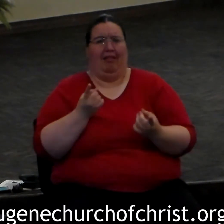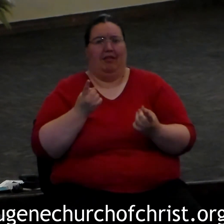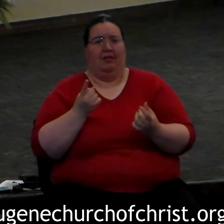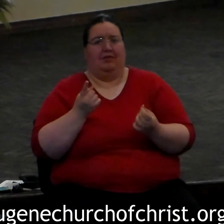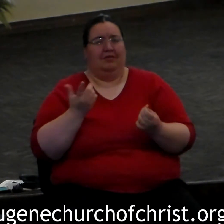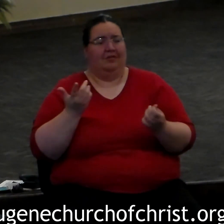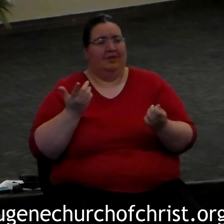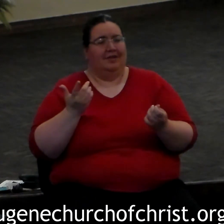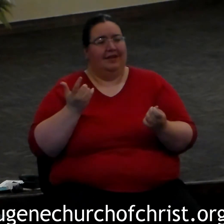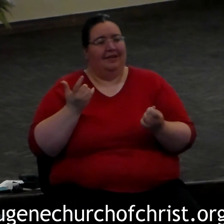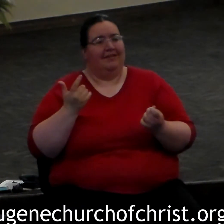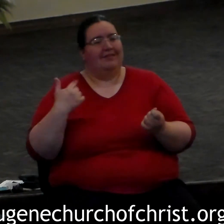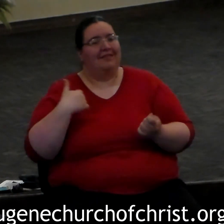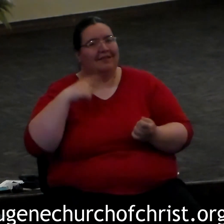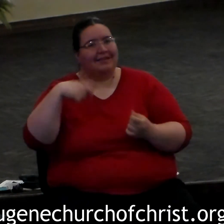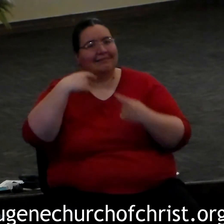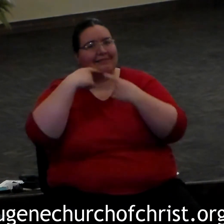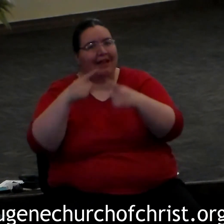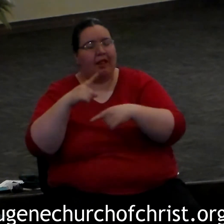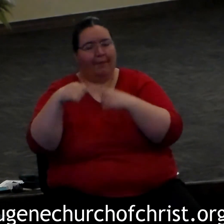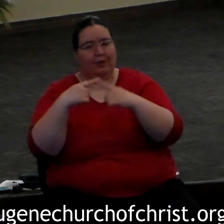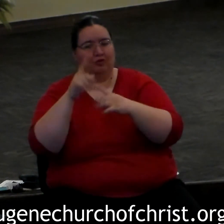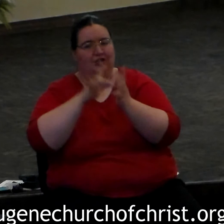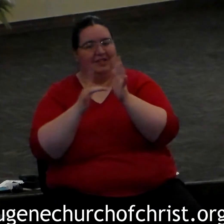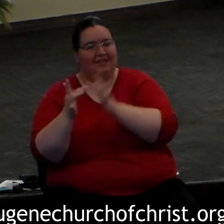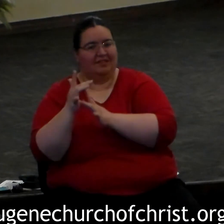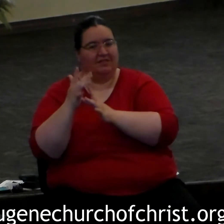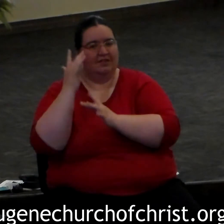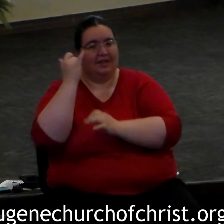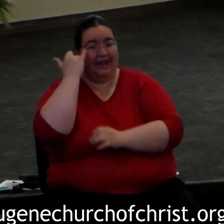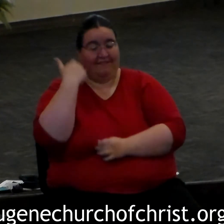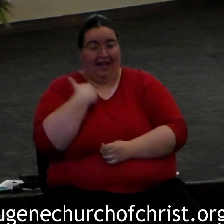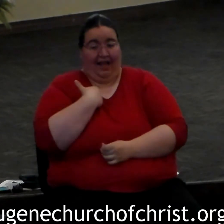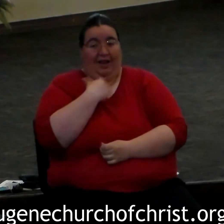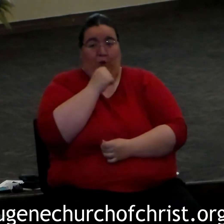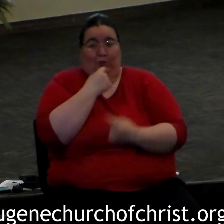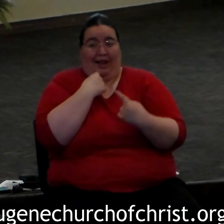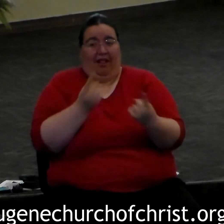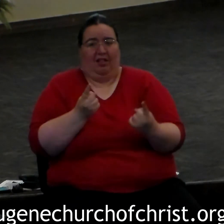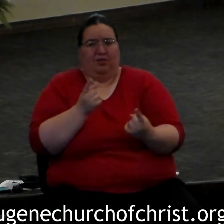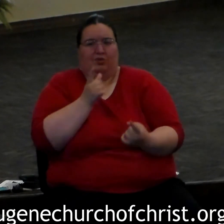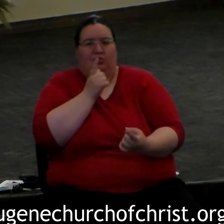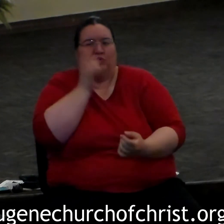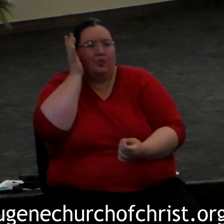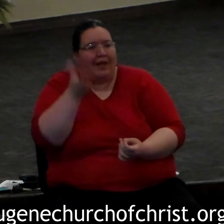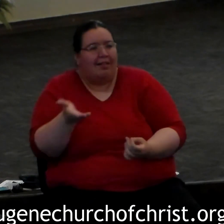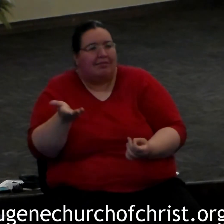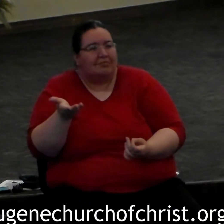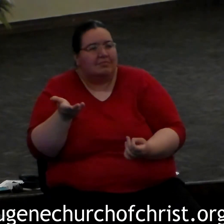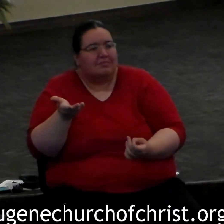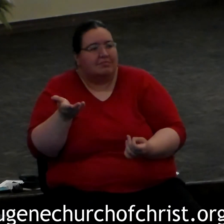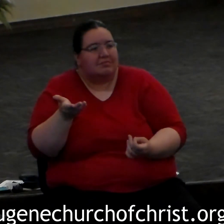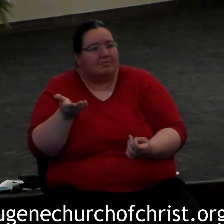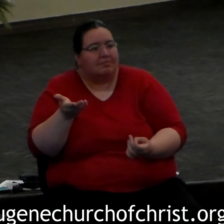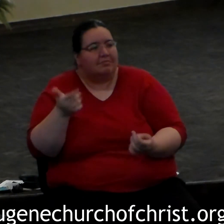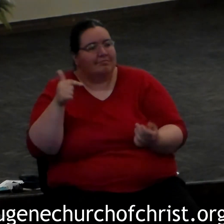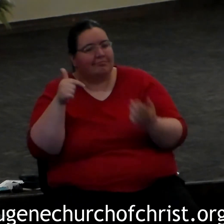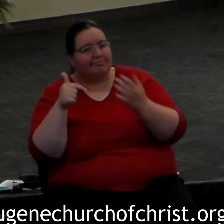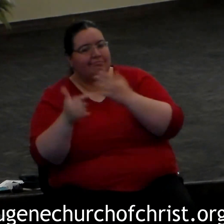you need to respond to that story for the first time, this is the time to do that. This morning, if there are things that your